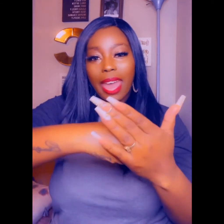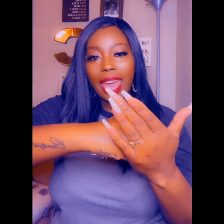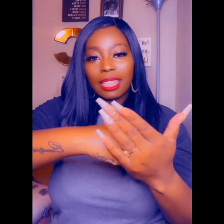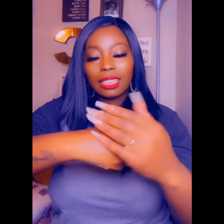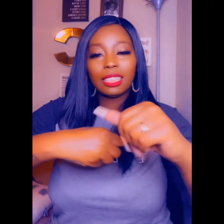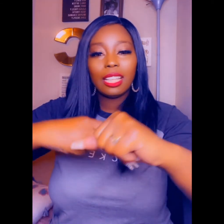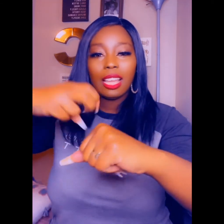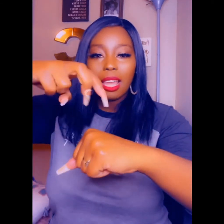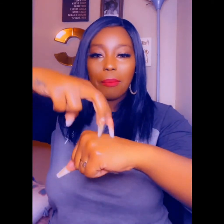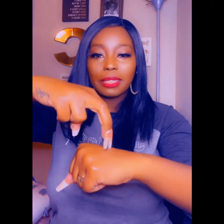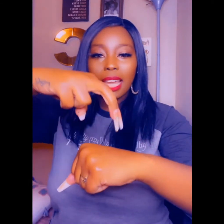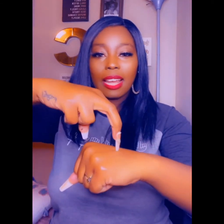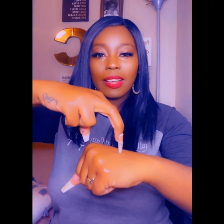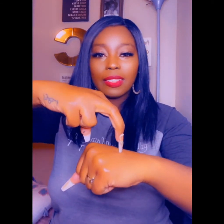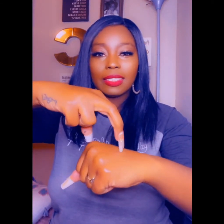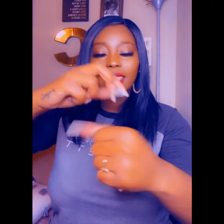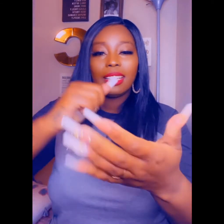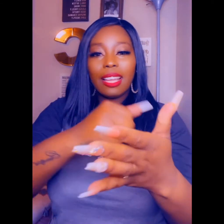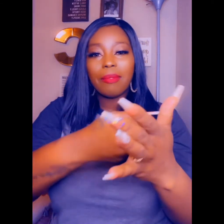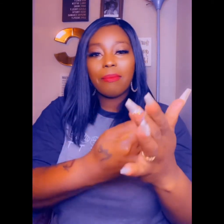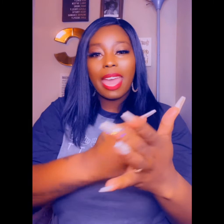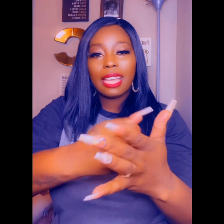Mash potatoes. Mash